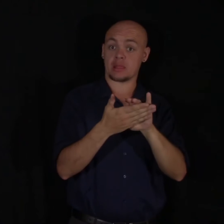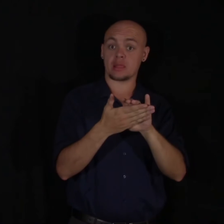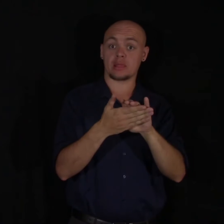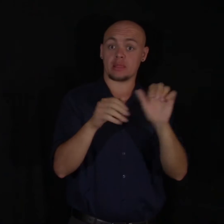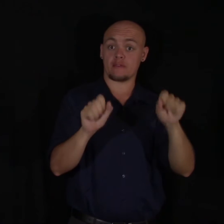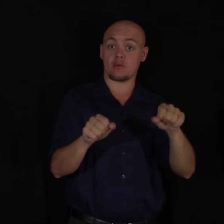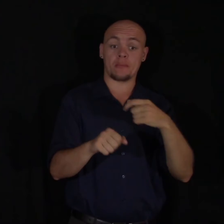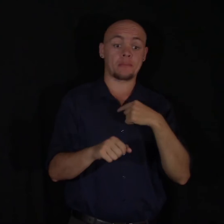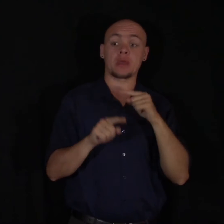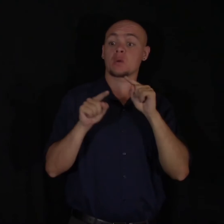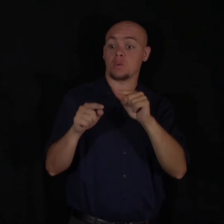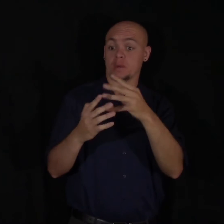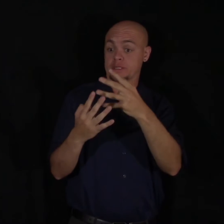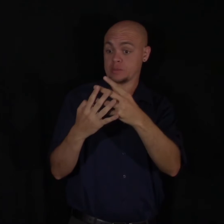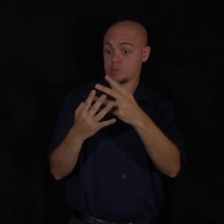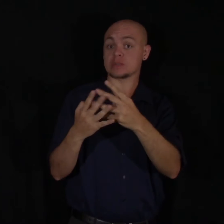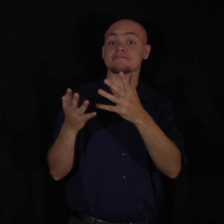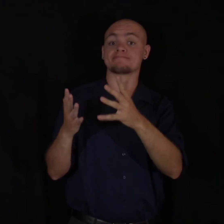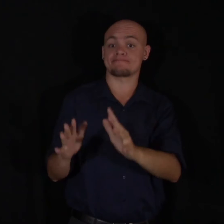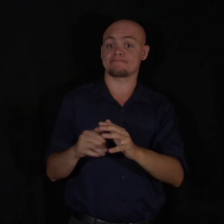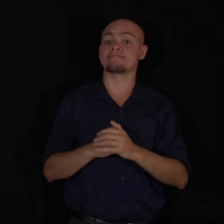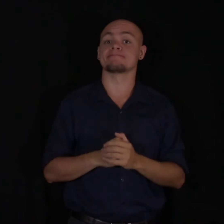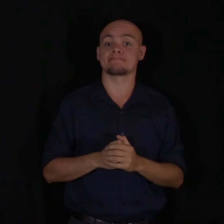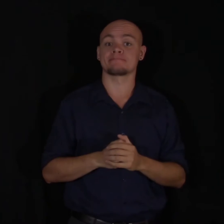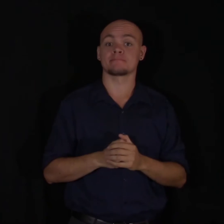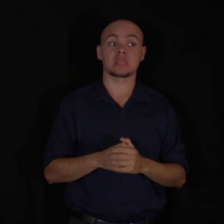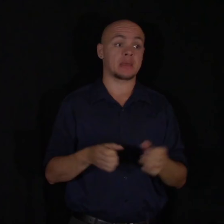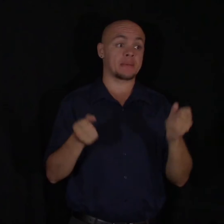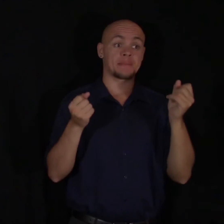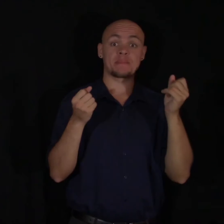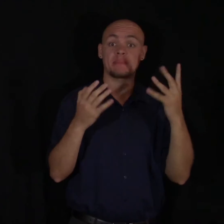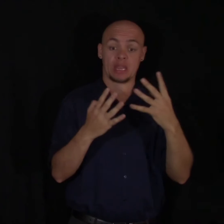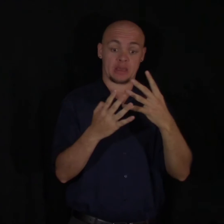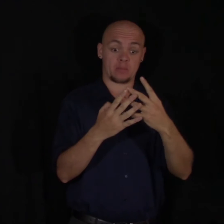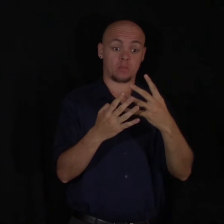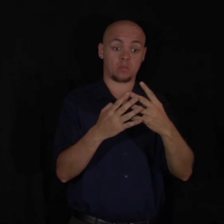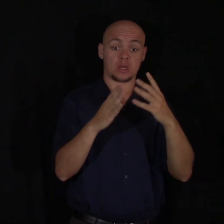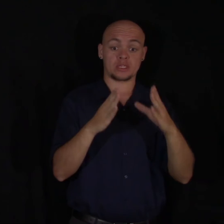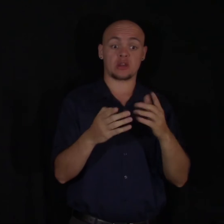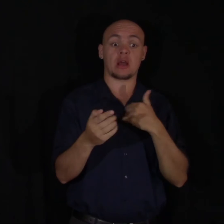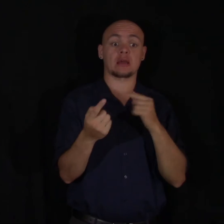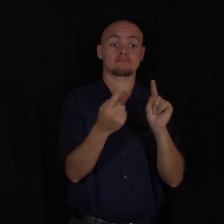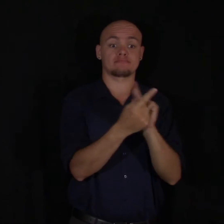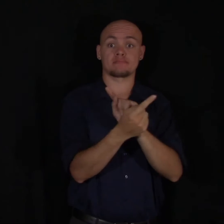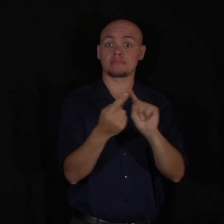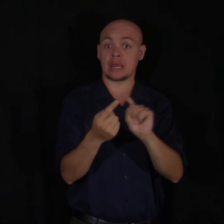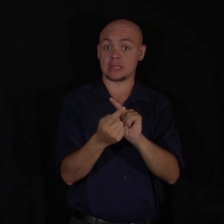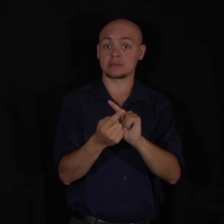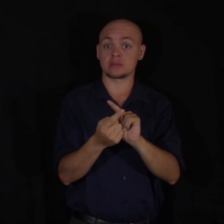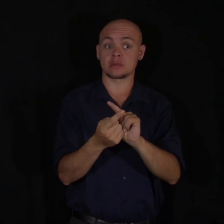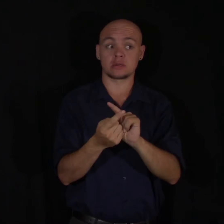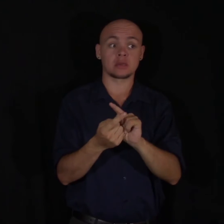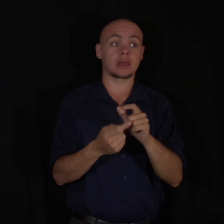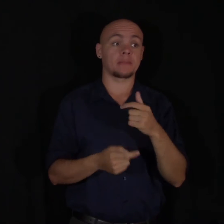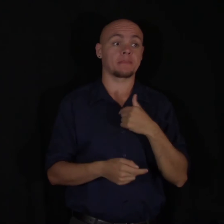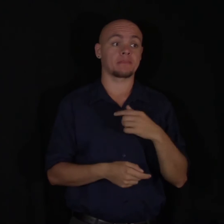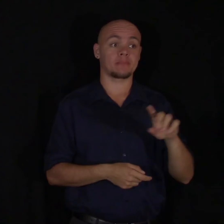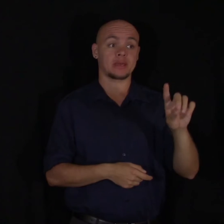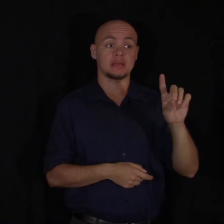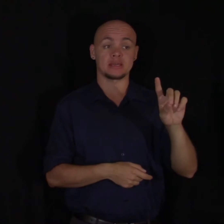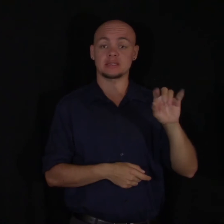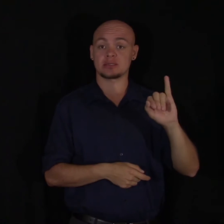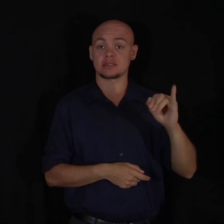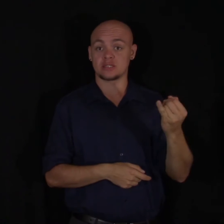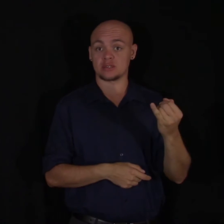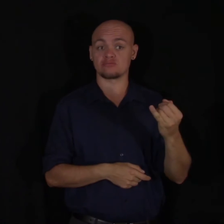prison and hugged a bunch of really nice prisoners while a DJ Busy threw on